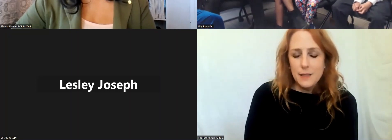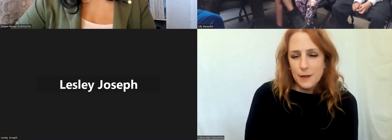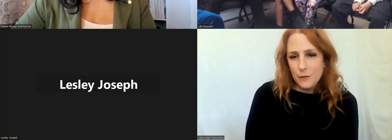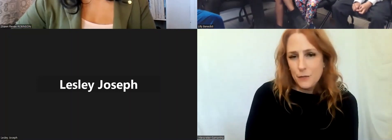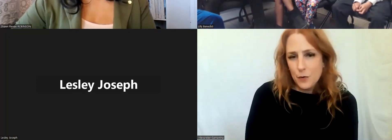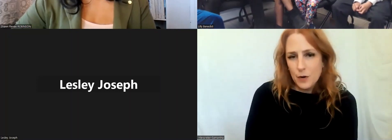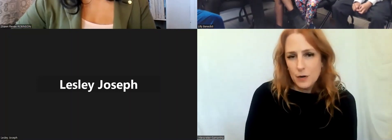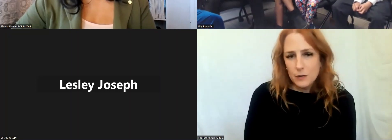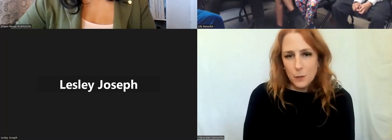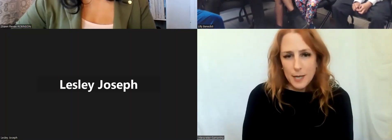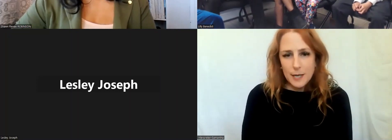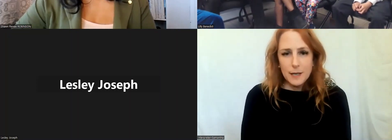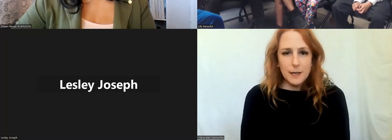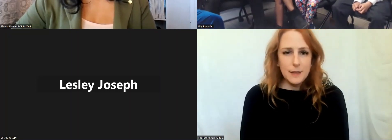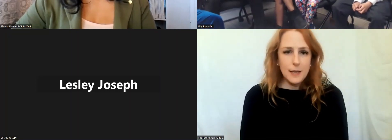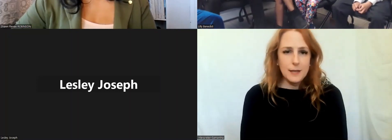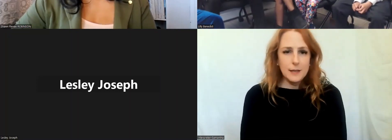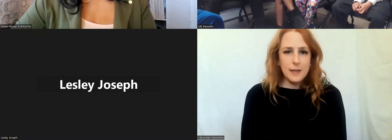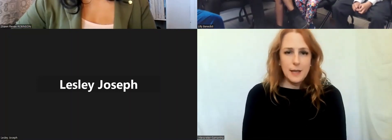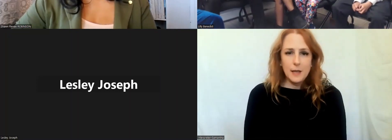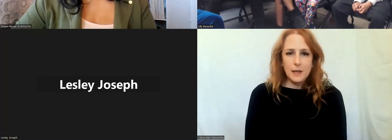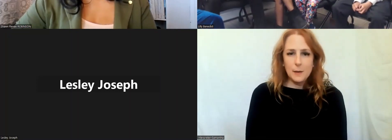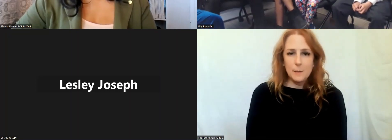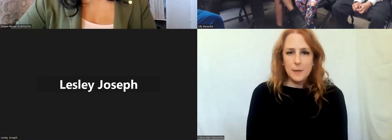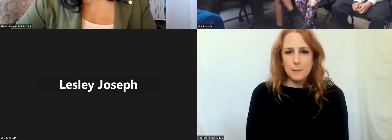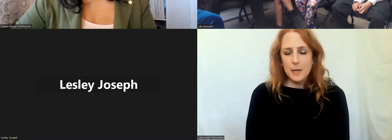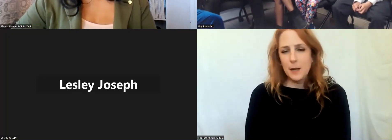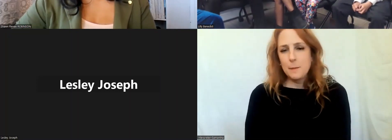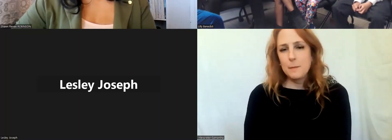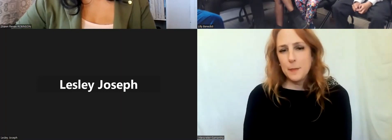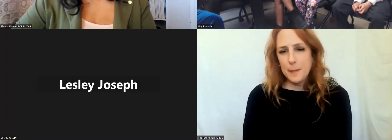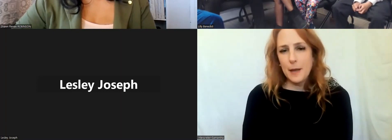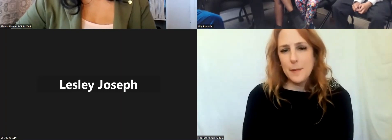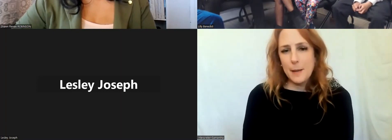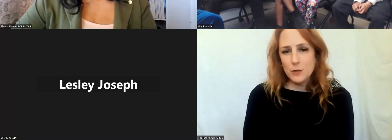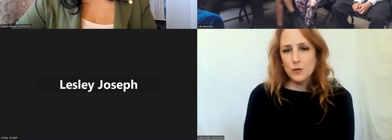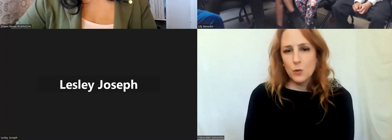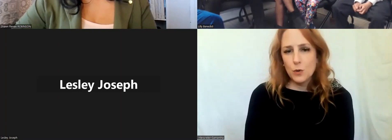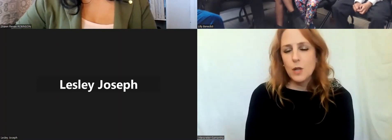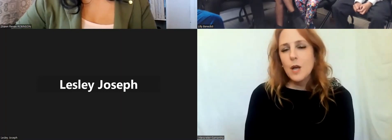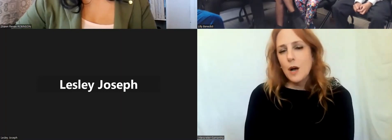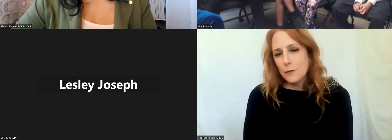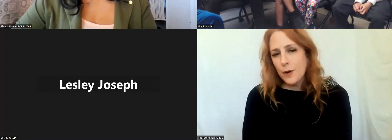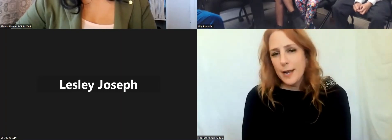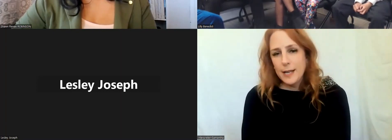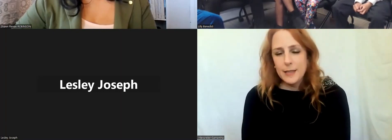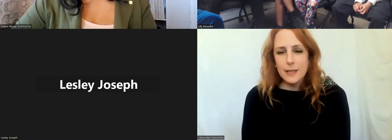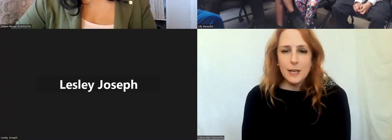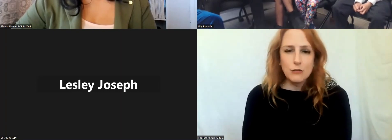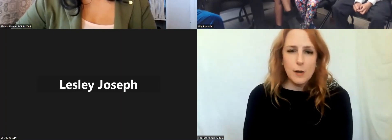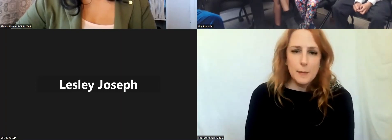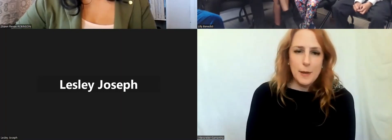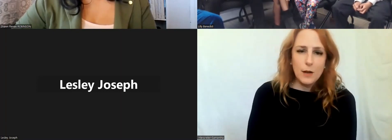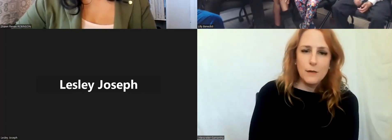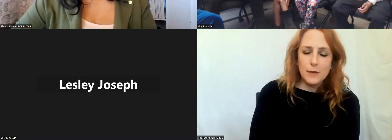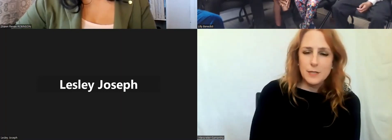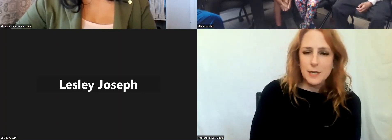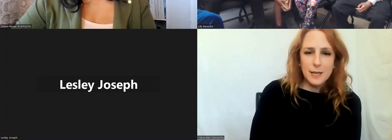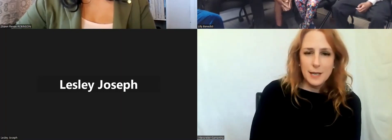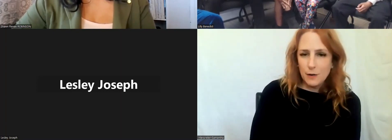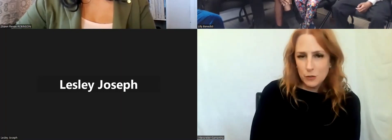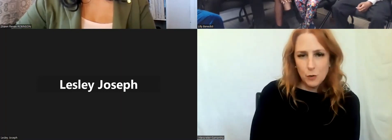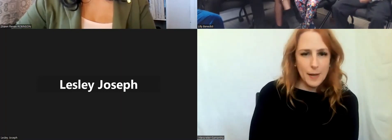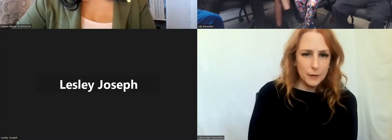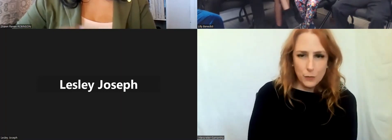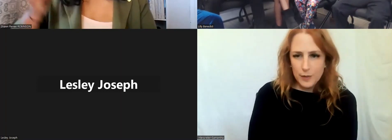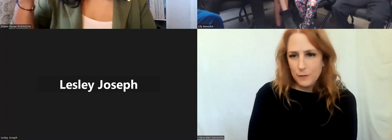stay there for the week, and then they come and pick up me after school on Friday, and then they can drop me back off on